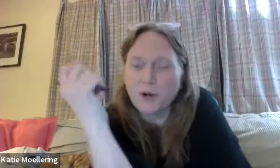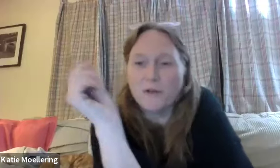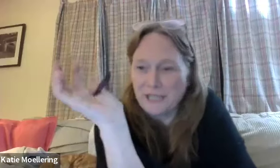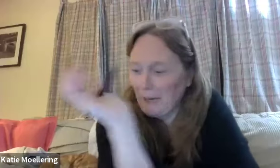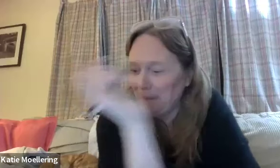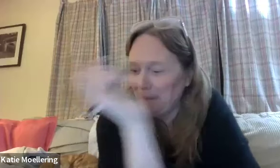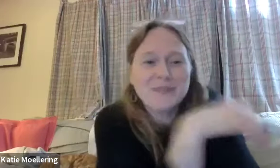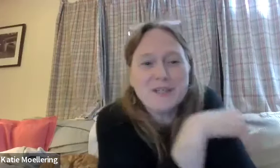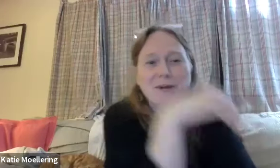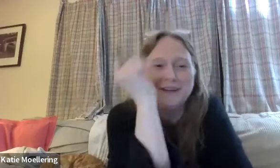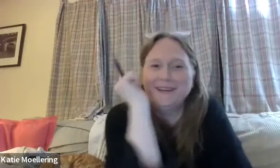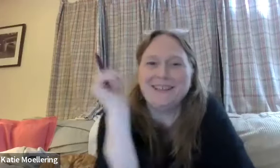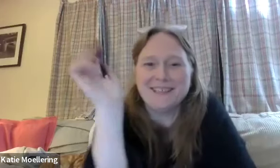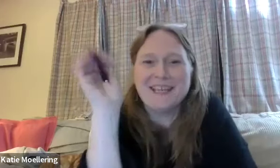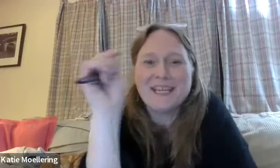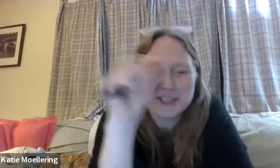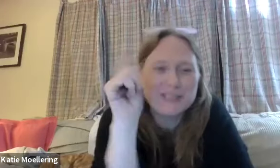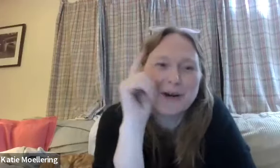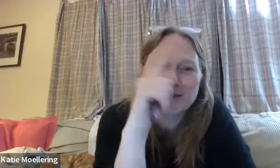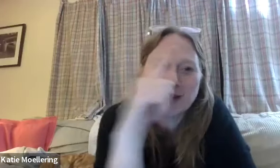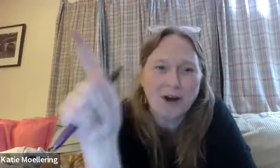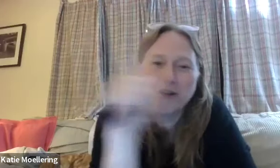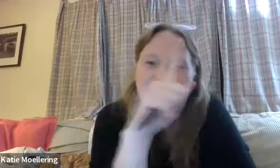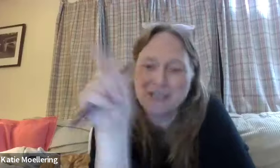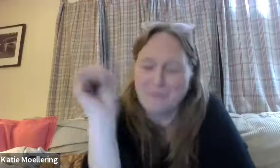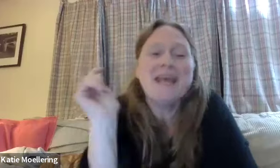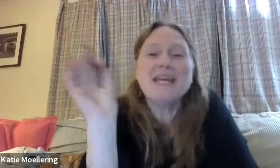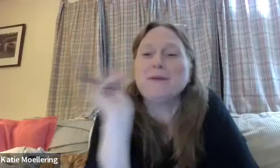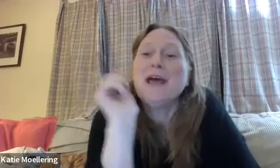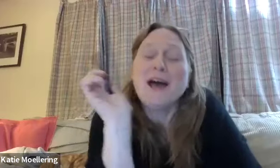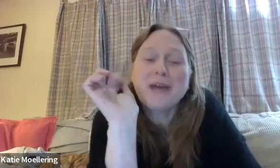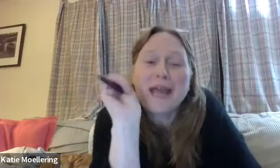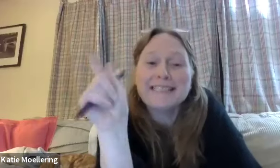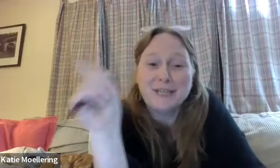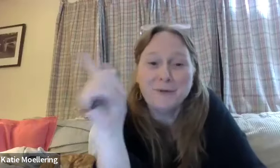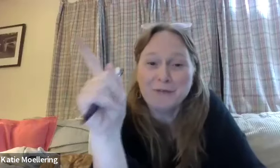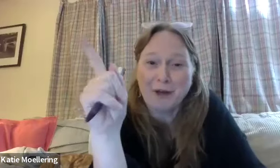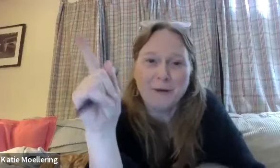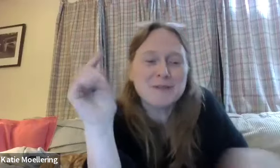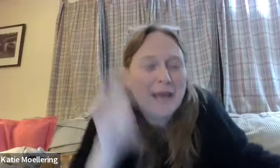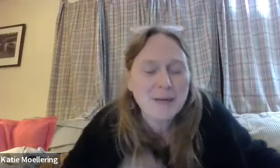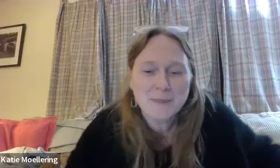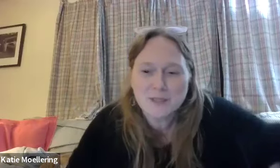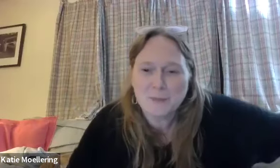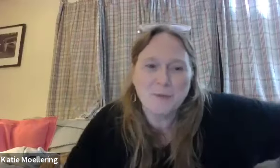all the time. I You do that. She talks all the time. Anyway, okay, I did want to follow up because we had a bunch of people